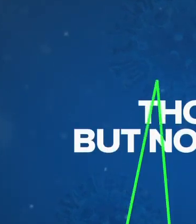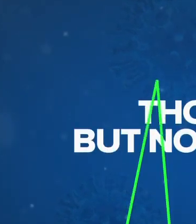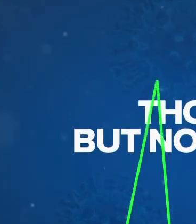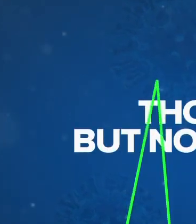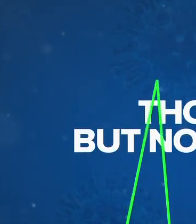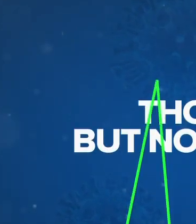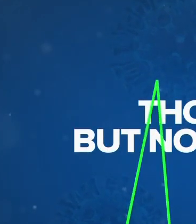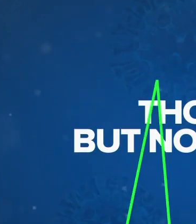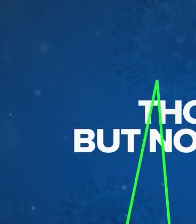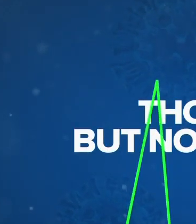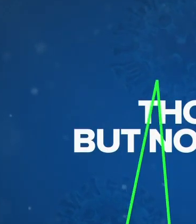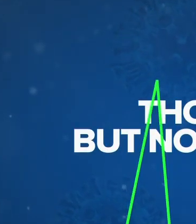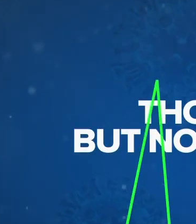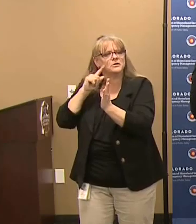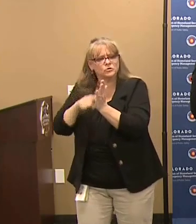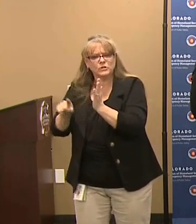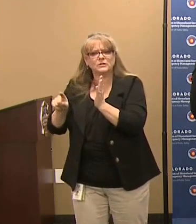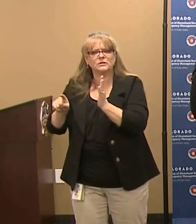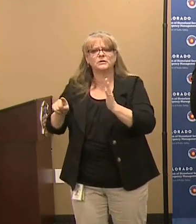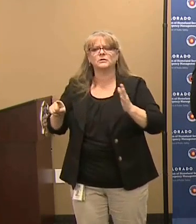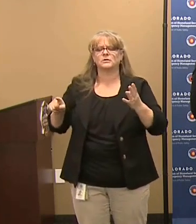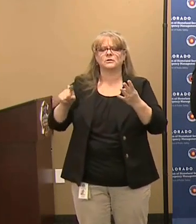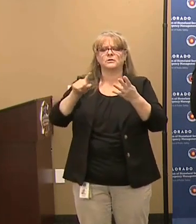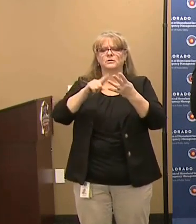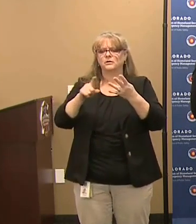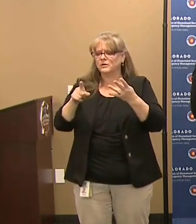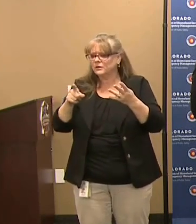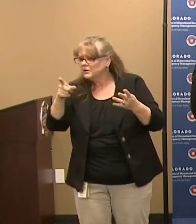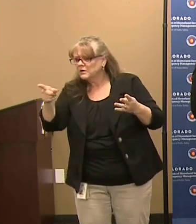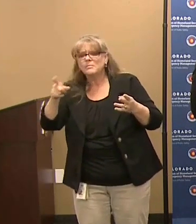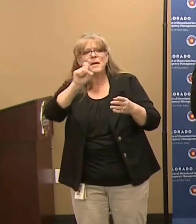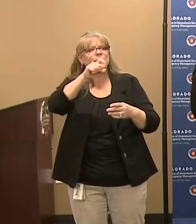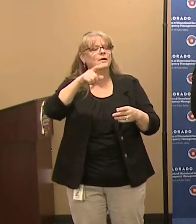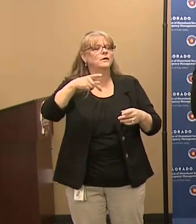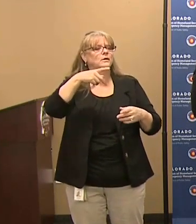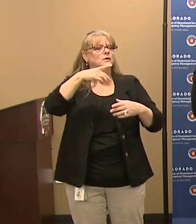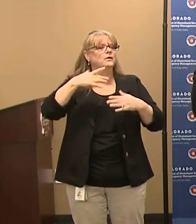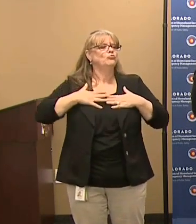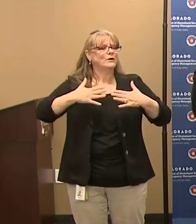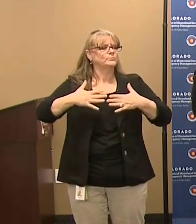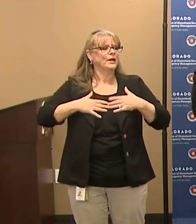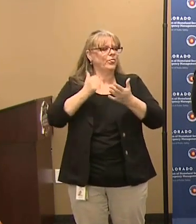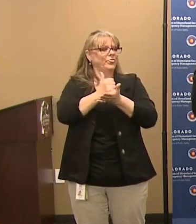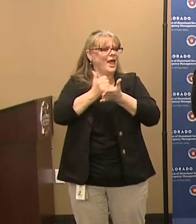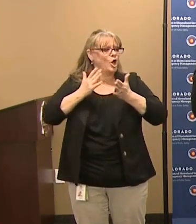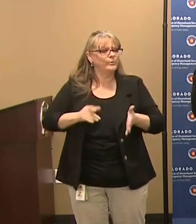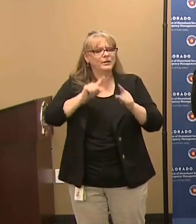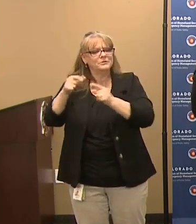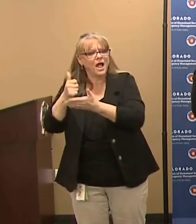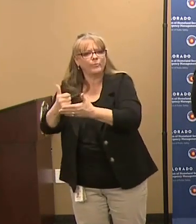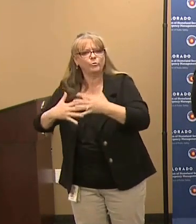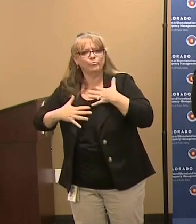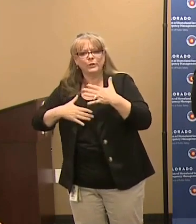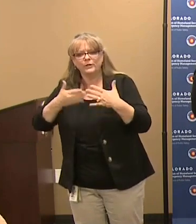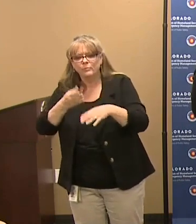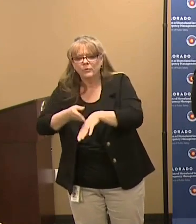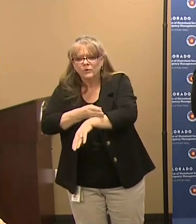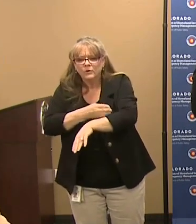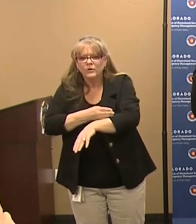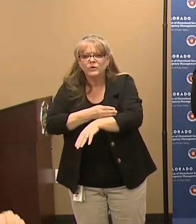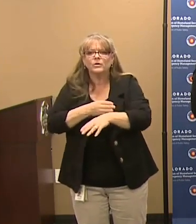need care but not constant attention. This is where we're looking at larger facilities, arenas, convention centers,